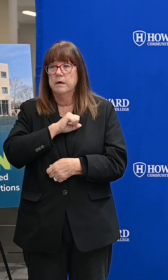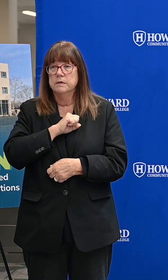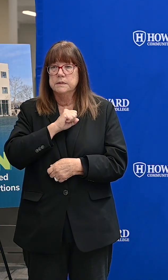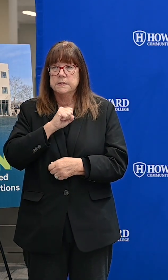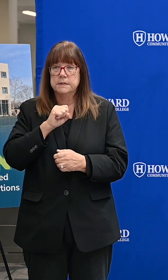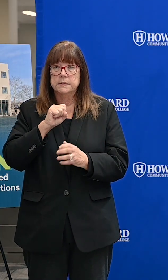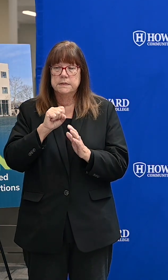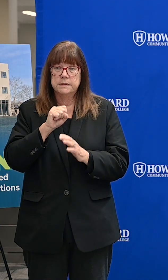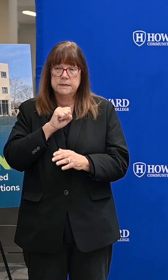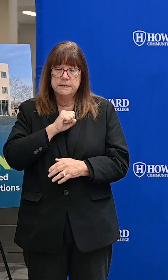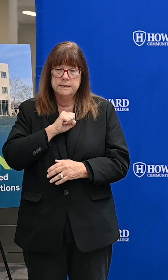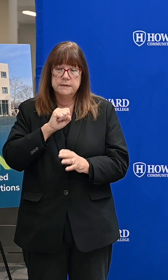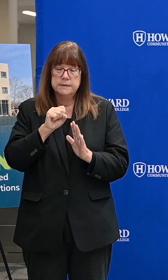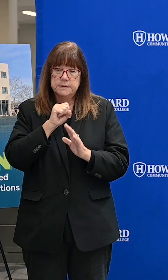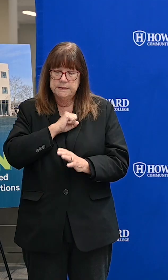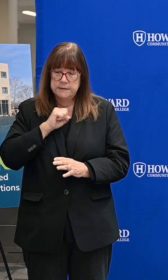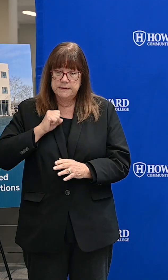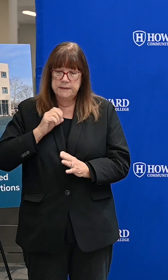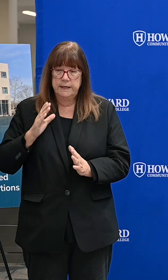Senator Zone, yes.